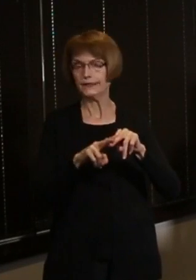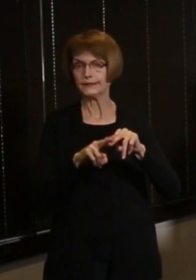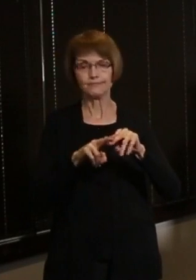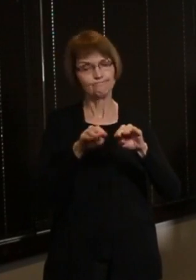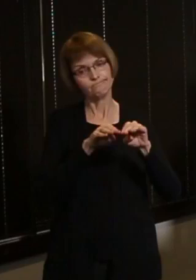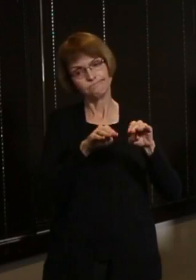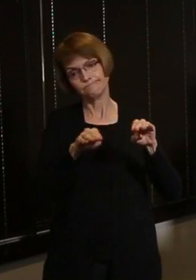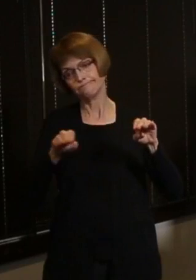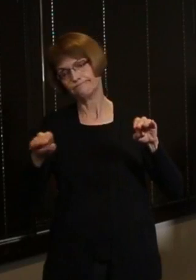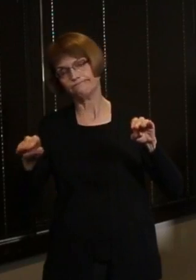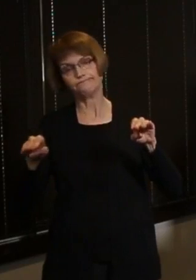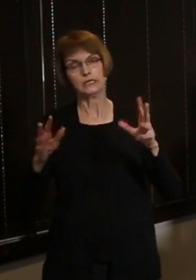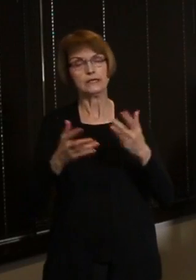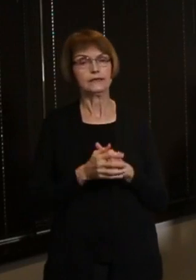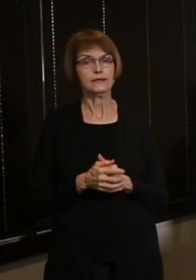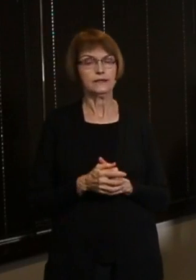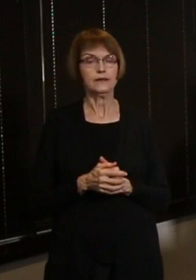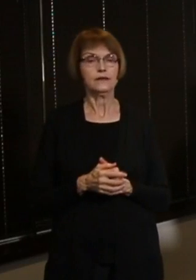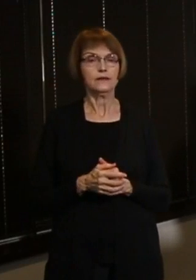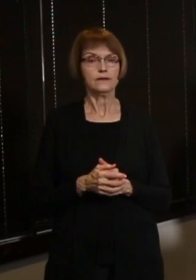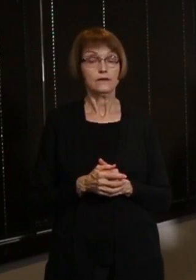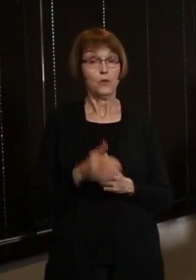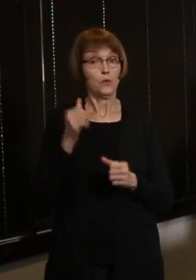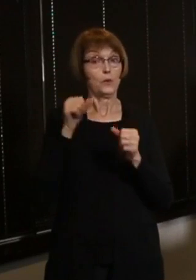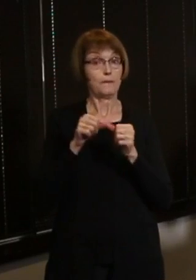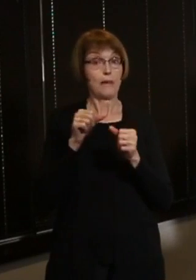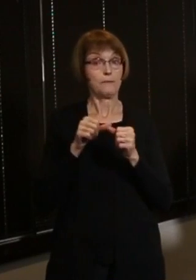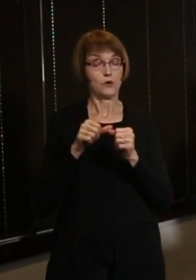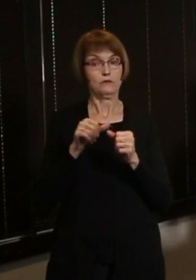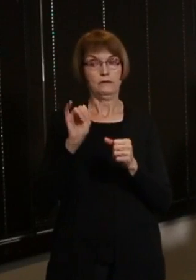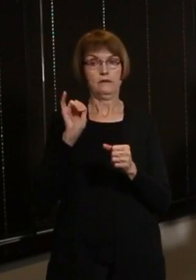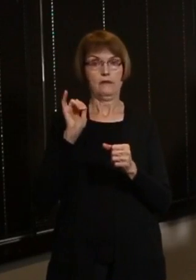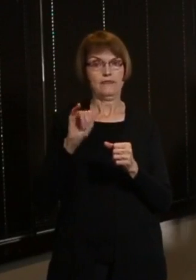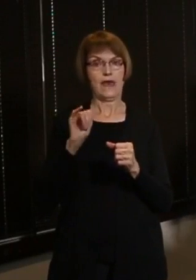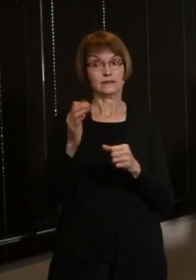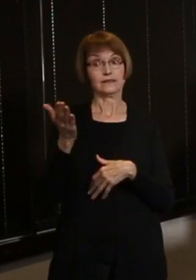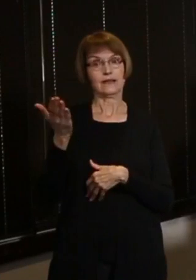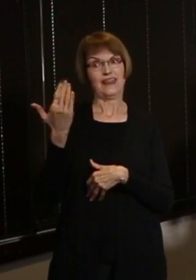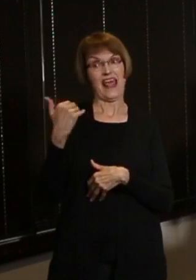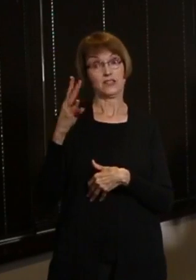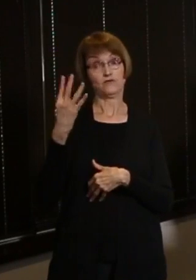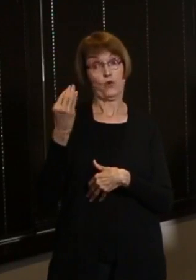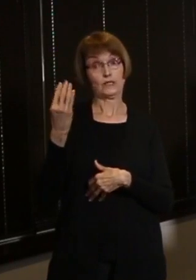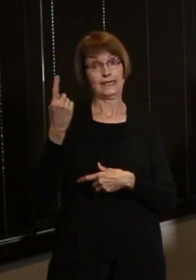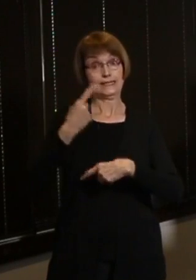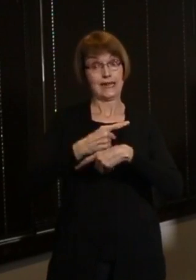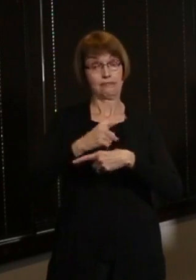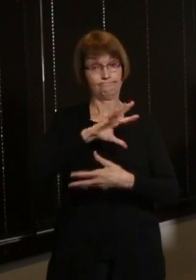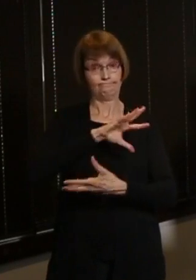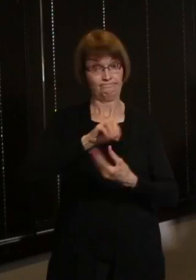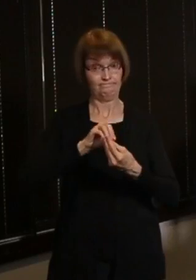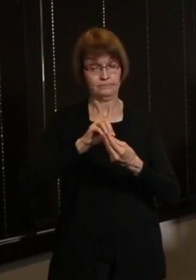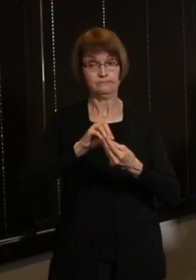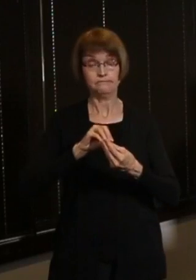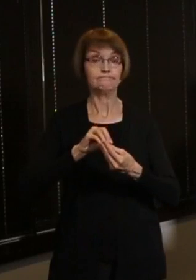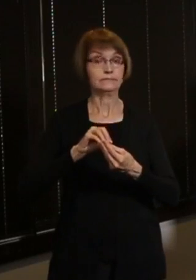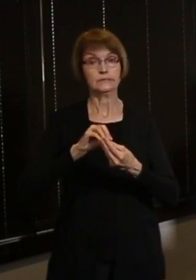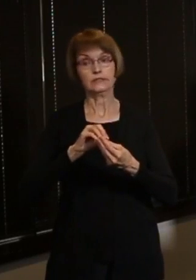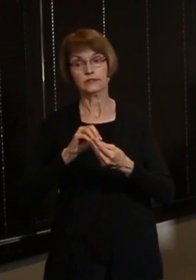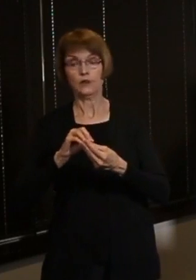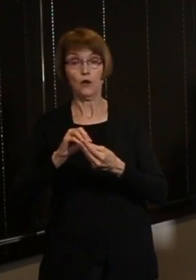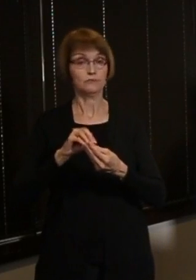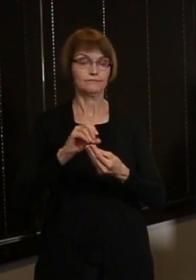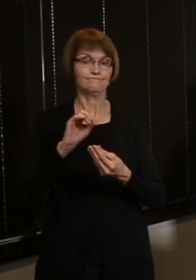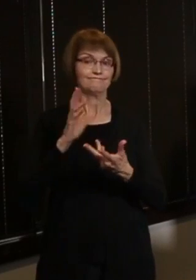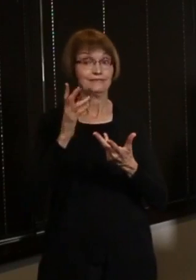of our prevalence of reported cases. And remember, this is a summing of the past 14 days, and so unless there's a decrease in any of those 14 days, it's going to